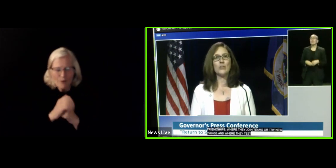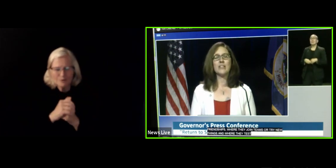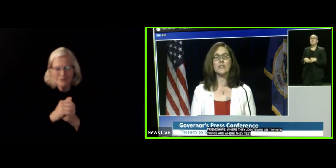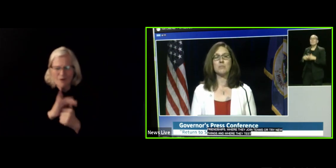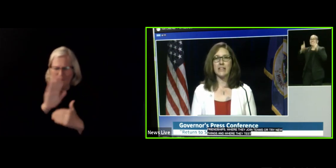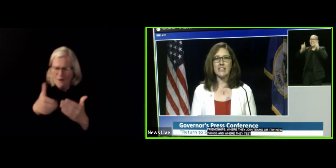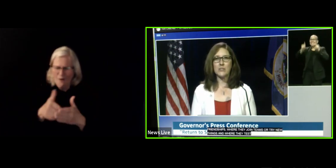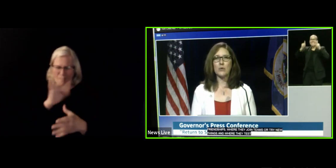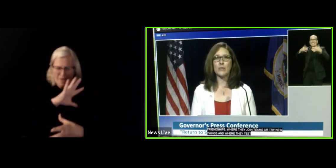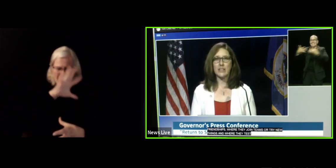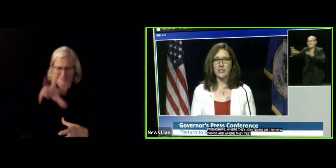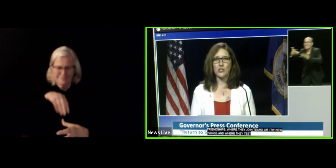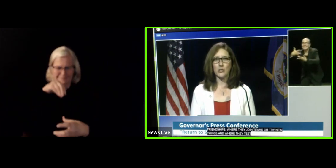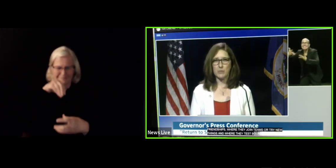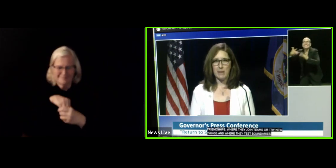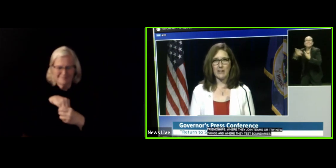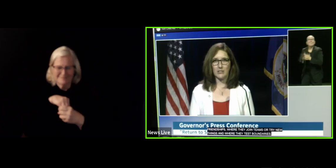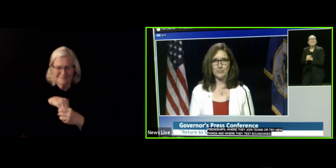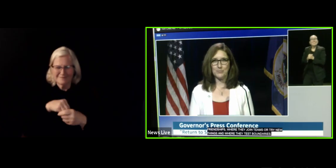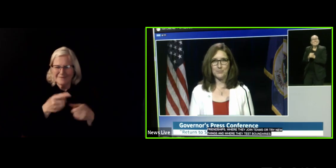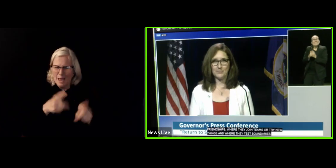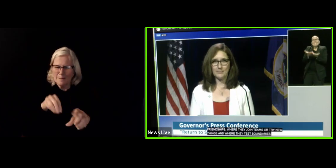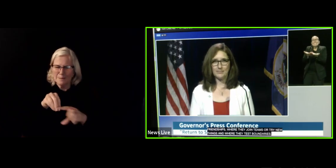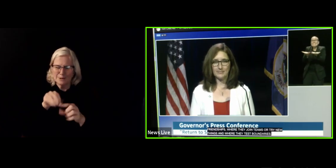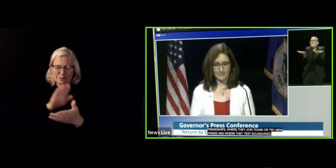School is a place where relationships matter.